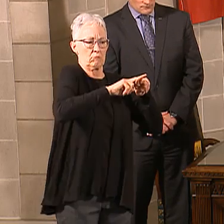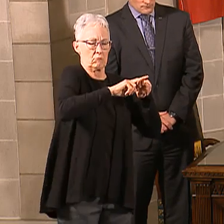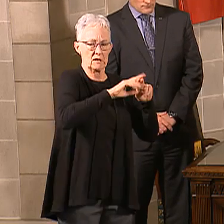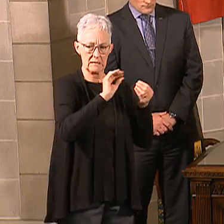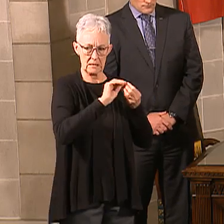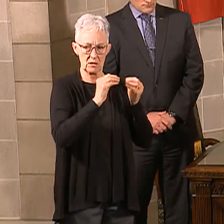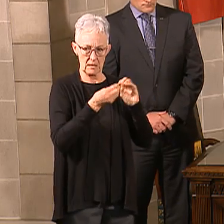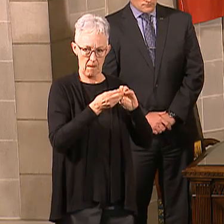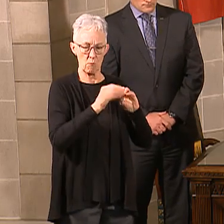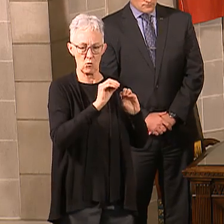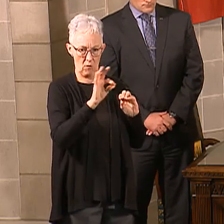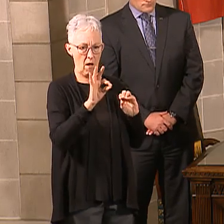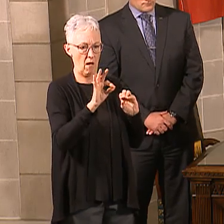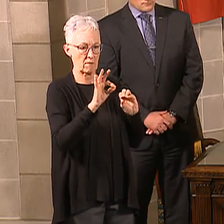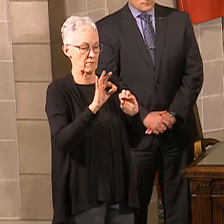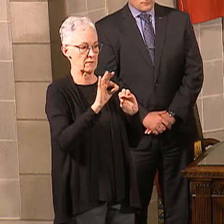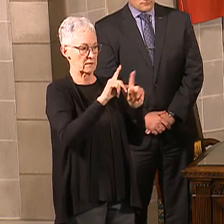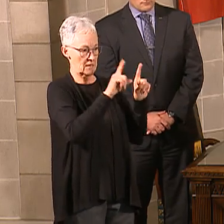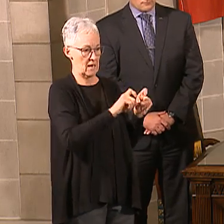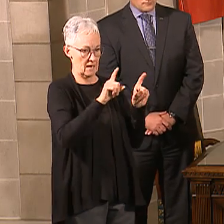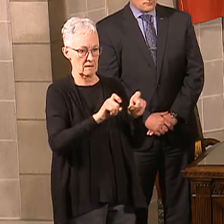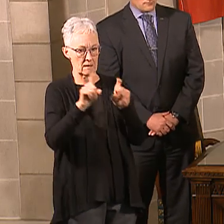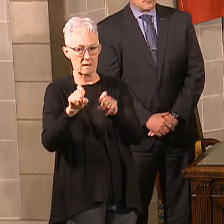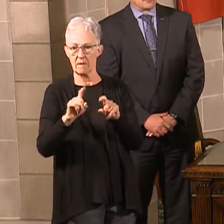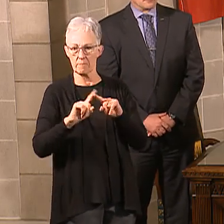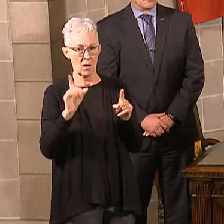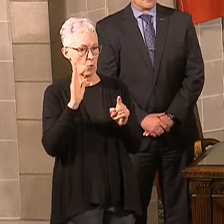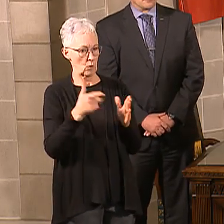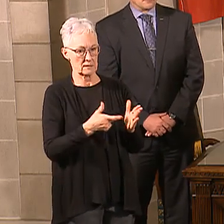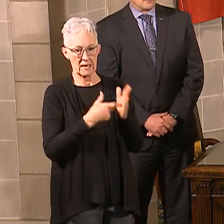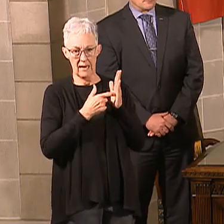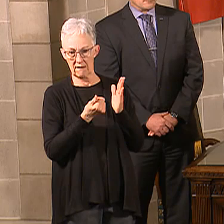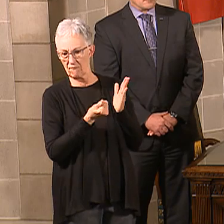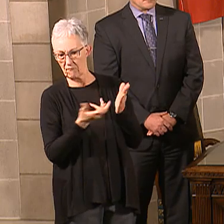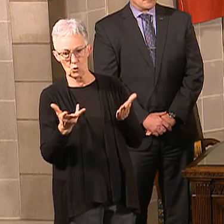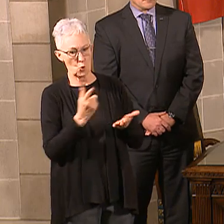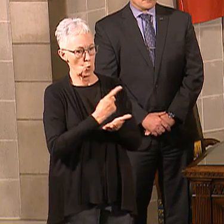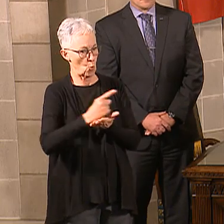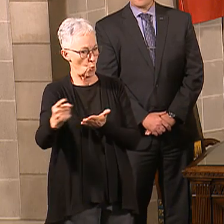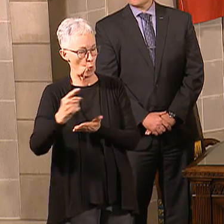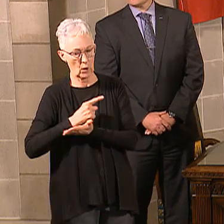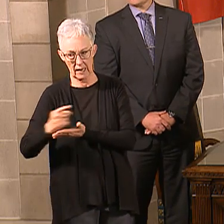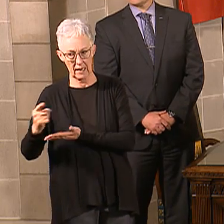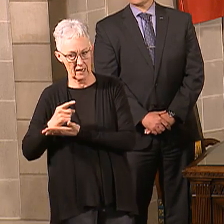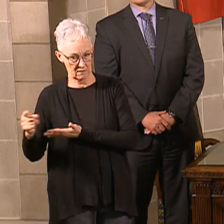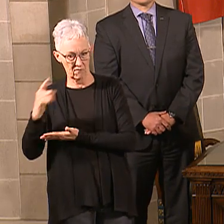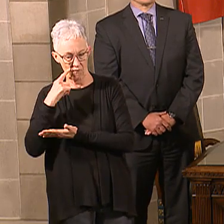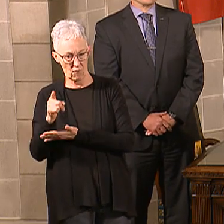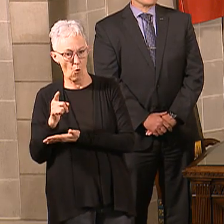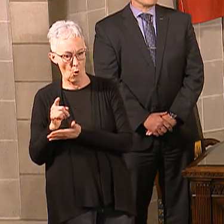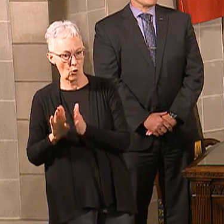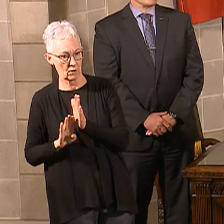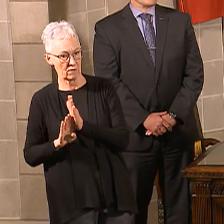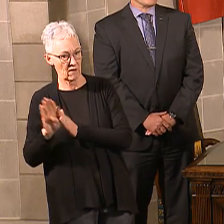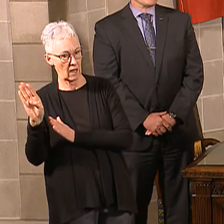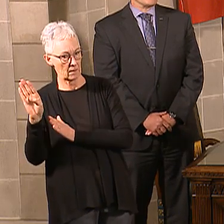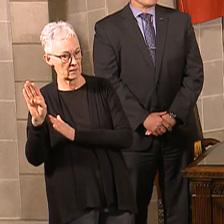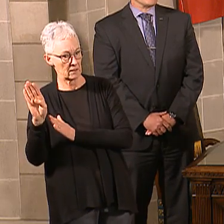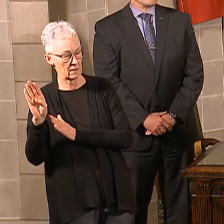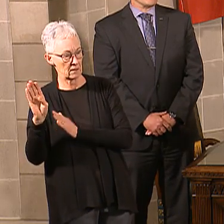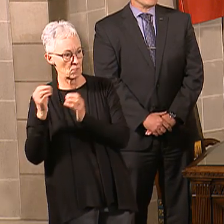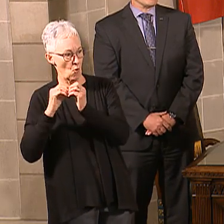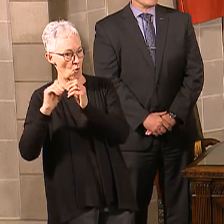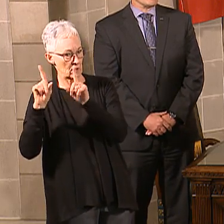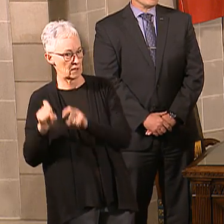industrial capacity in the United States is going to take a few weeks to be able to gin that up so we can do more broad-based testing. So are we at 500 a day? You're saying